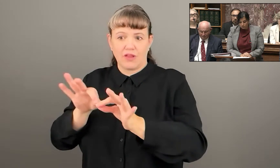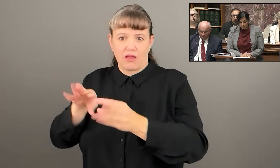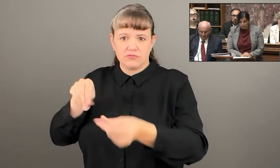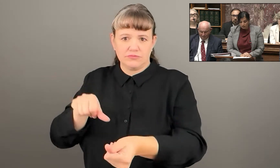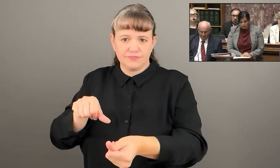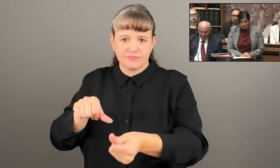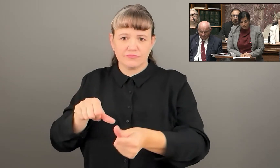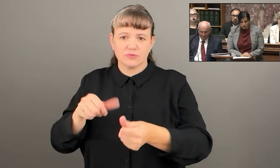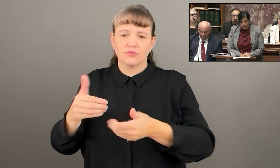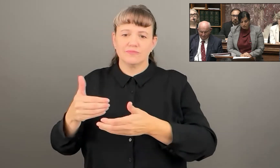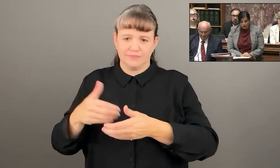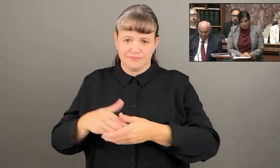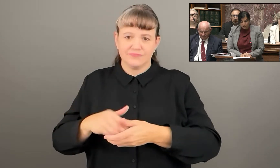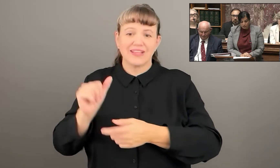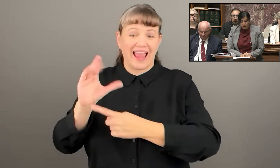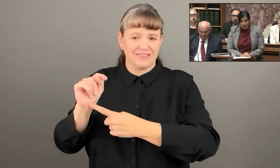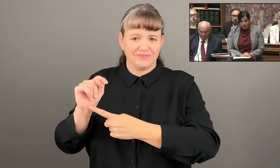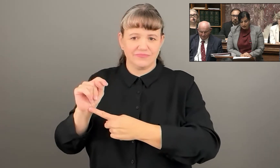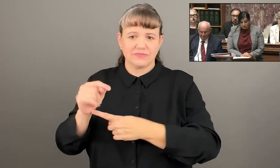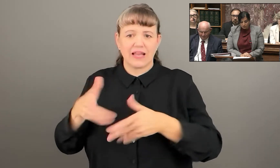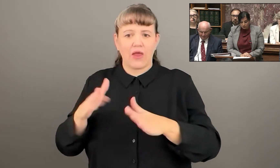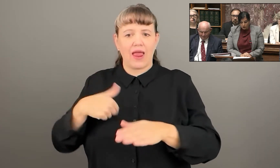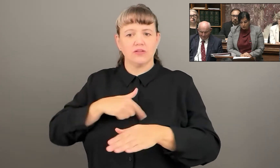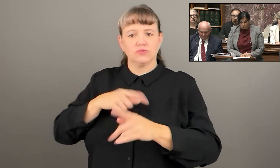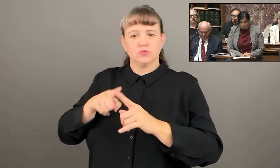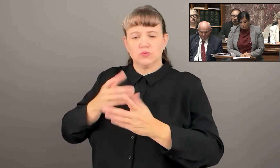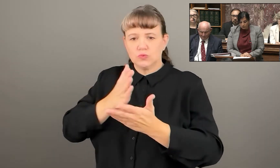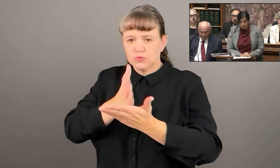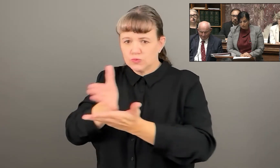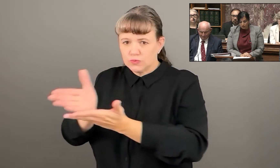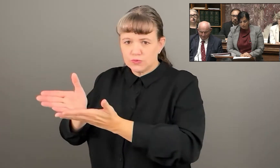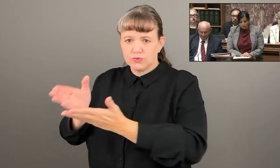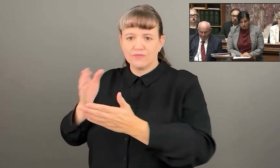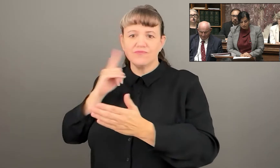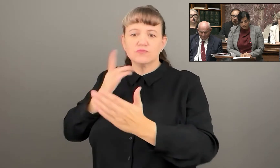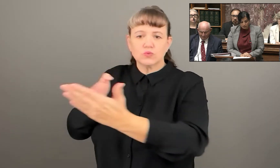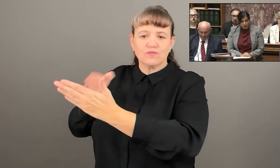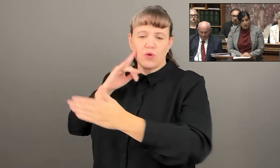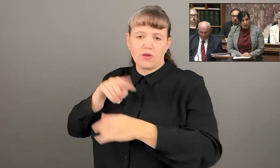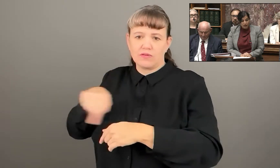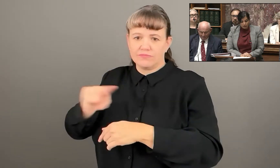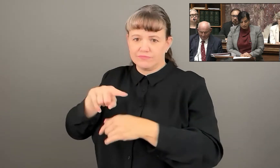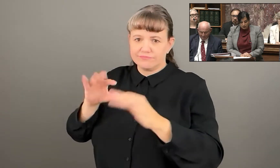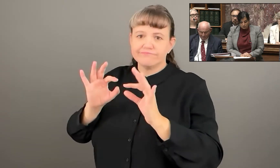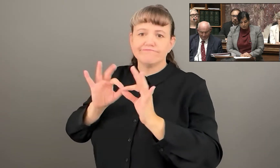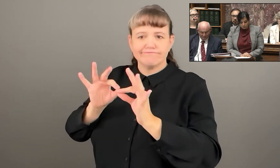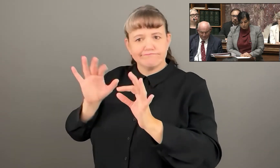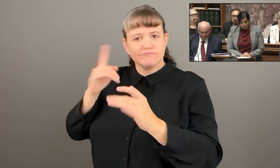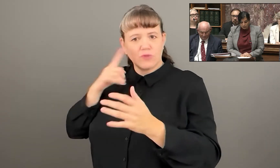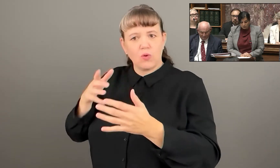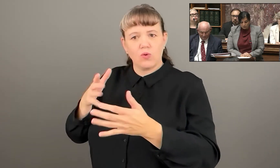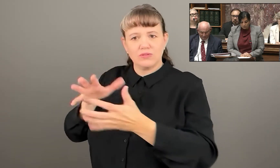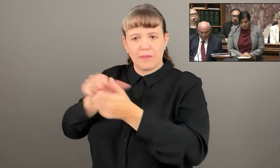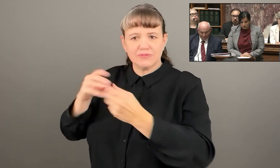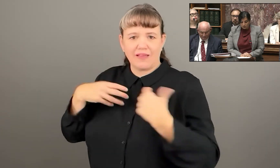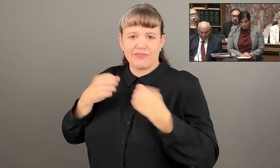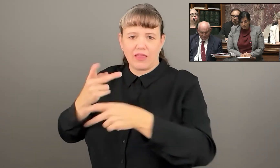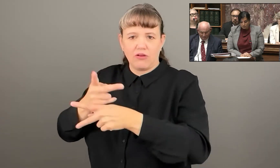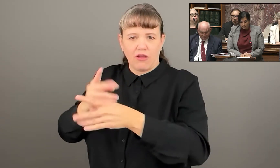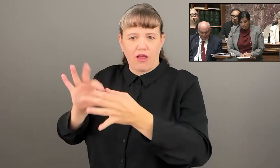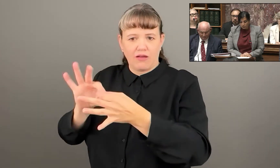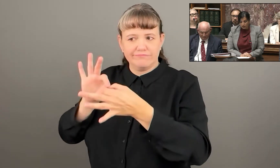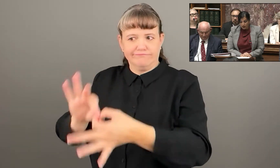wholesalers, and related consultants for damages and healthcare costs associated with vaping products. It allows for claims to be made